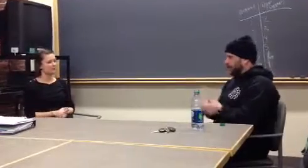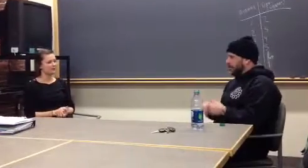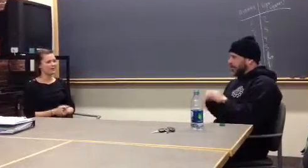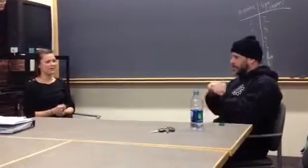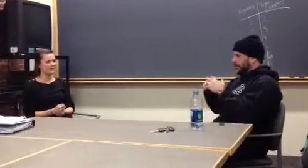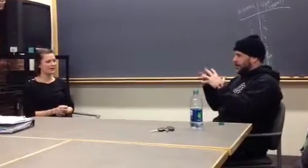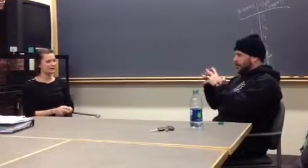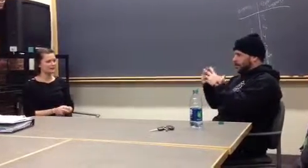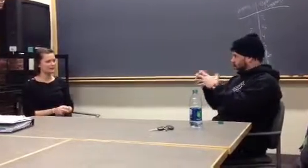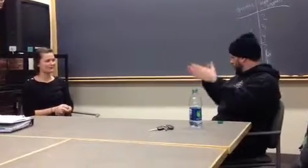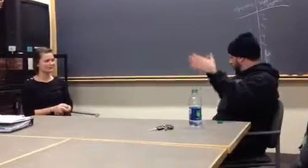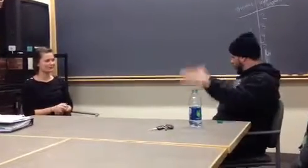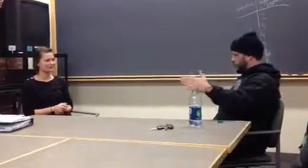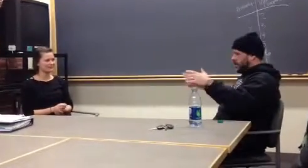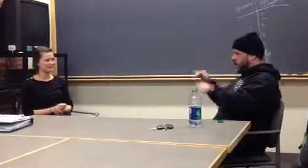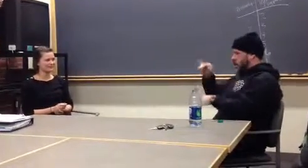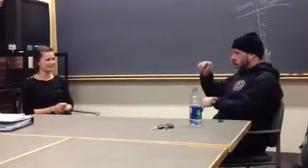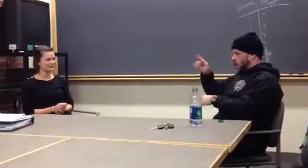Okay, I can help you.